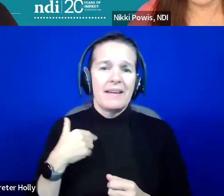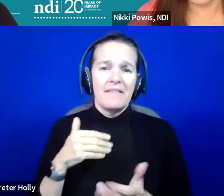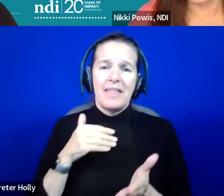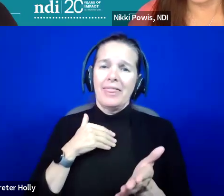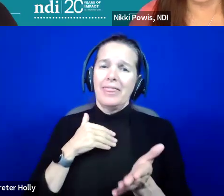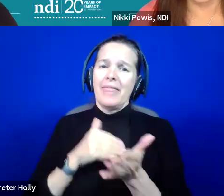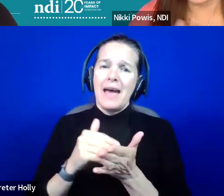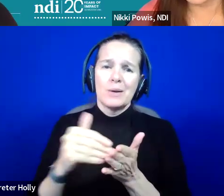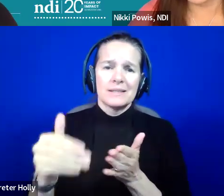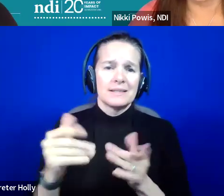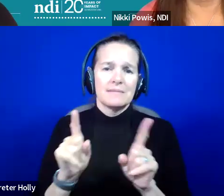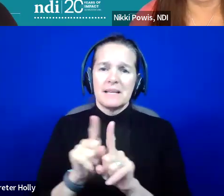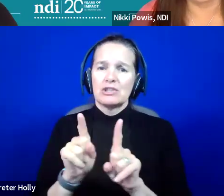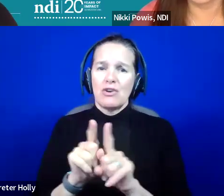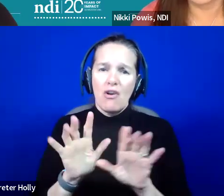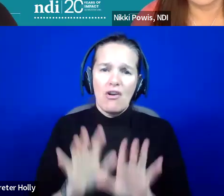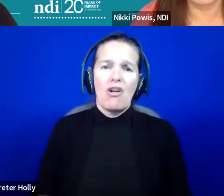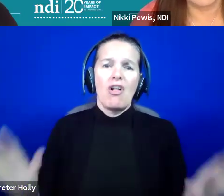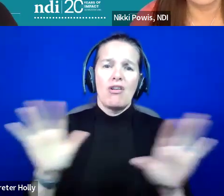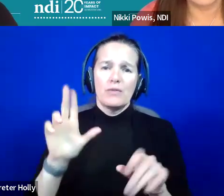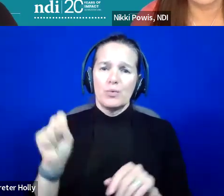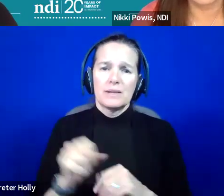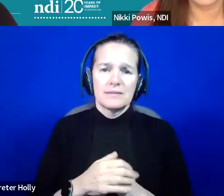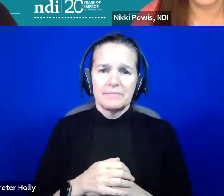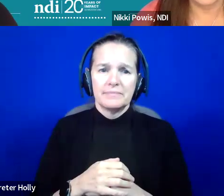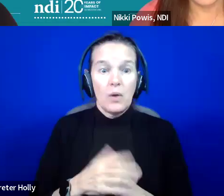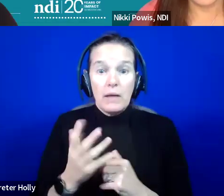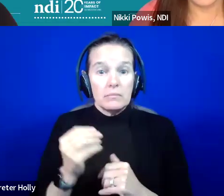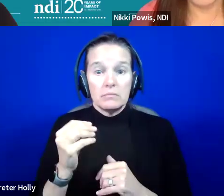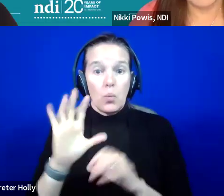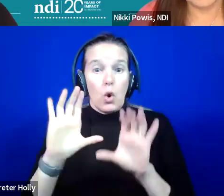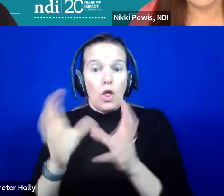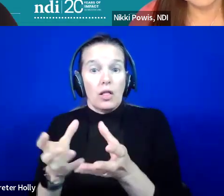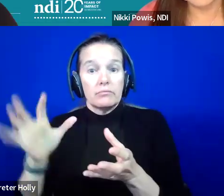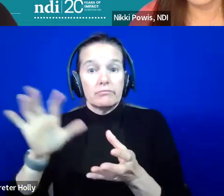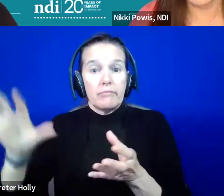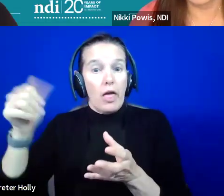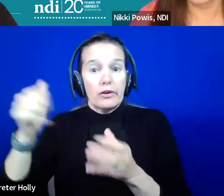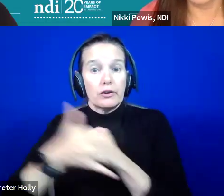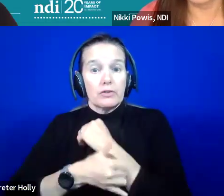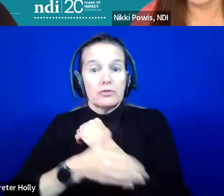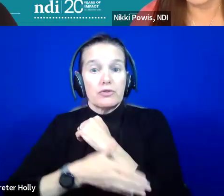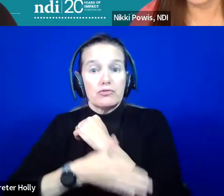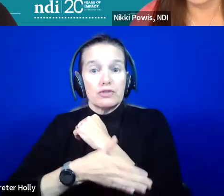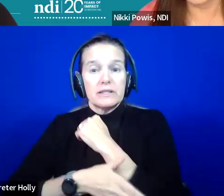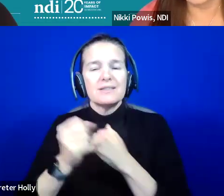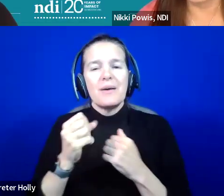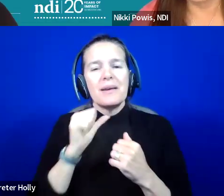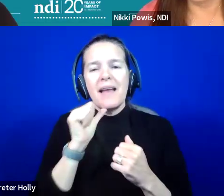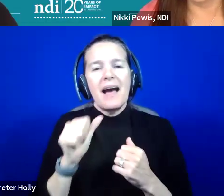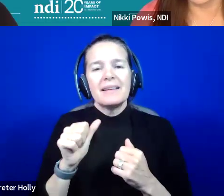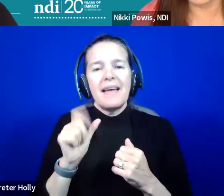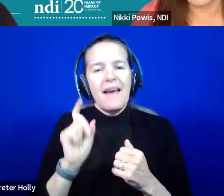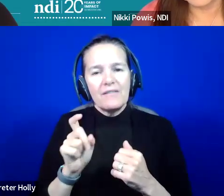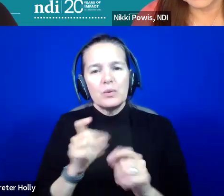of mentors across the country, and like you mentioned, even internationally. Mhm. And so it doesn't even have to be a person